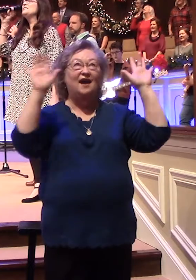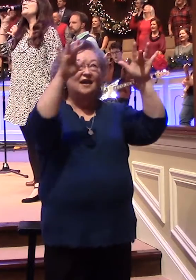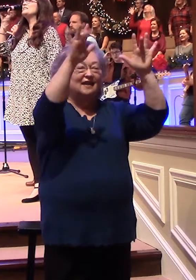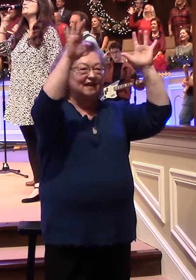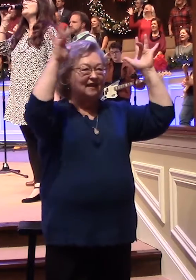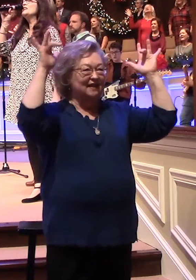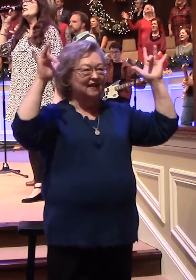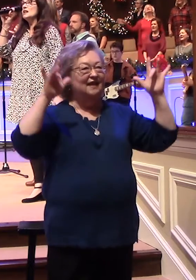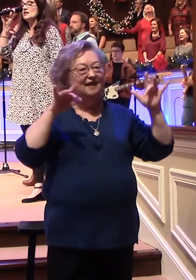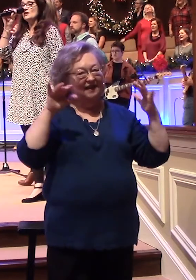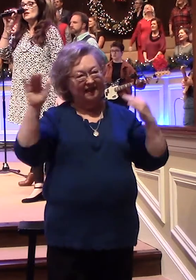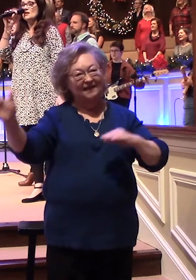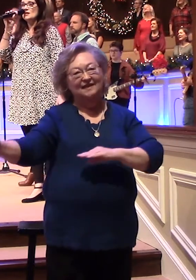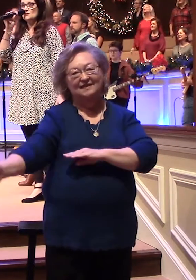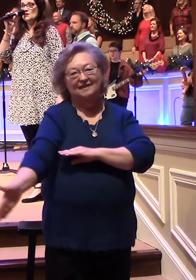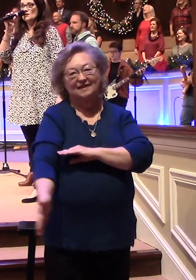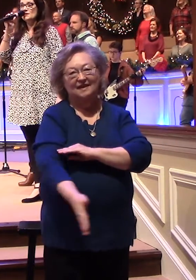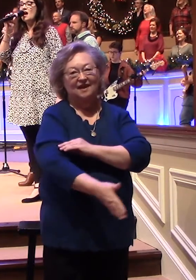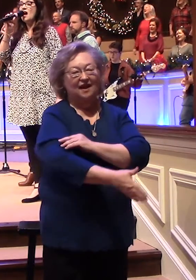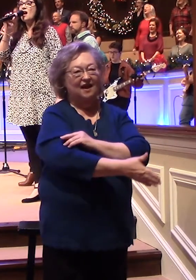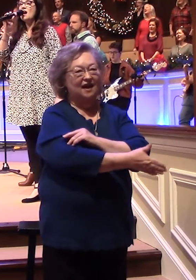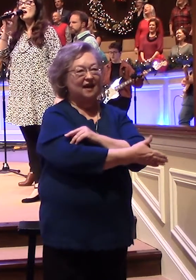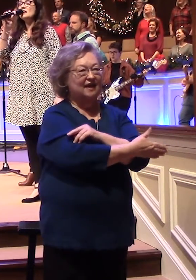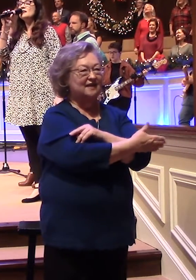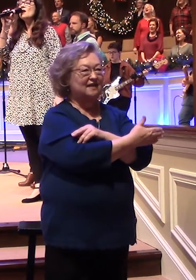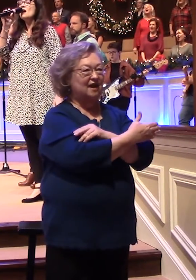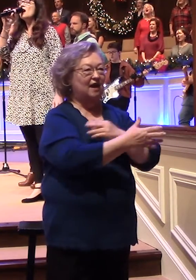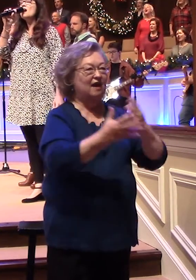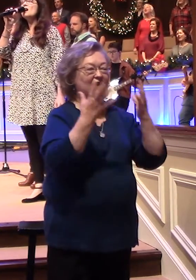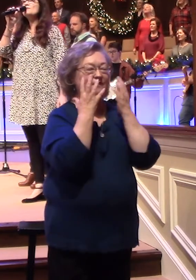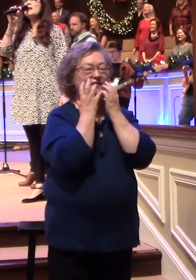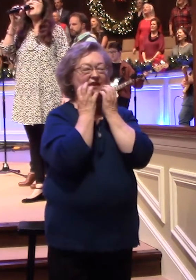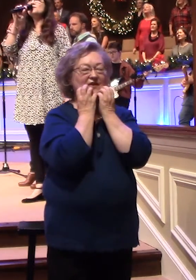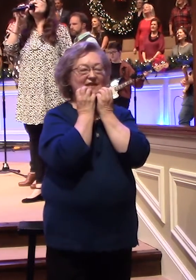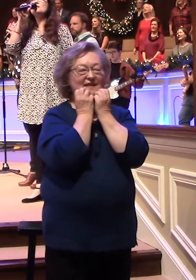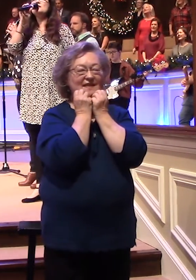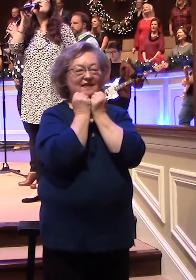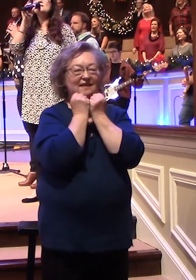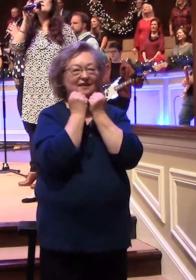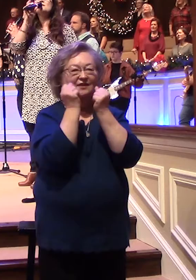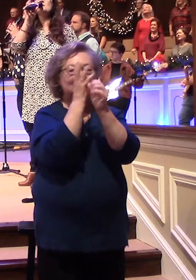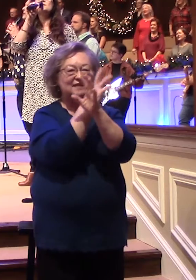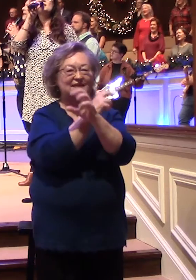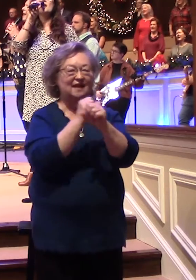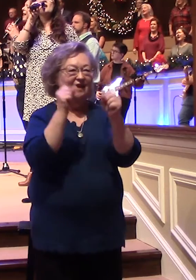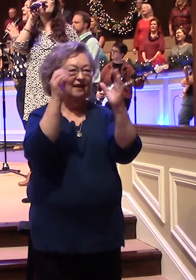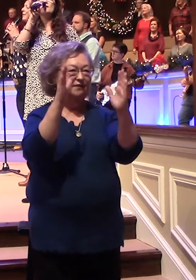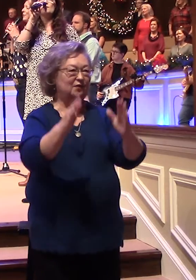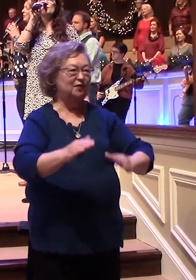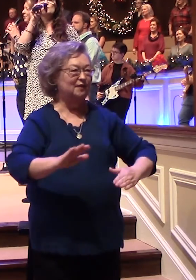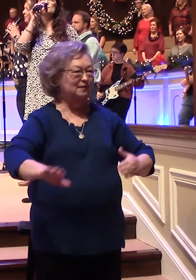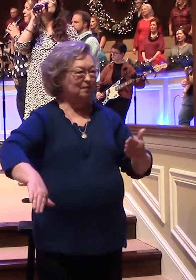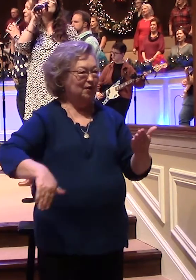shining. It is the night of a dear Savior's